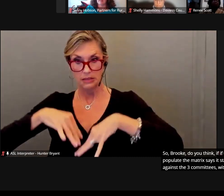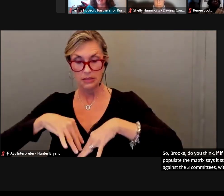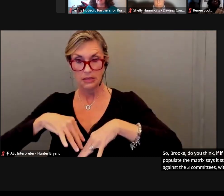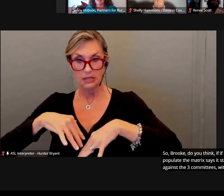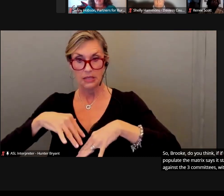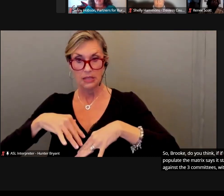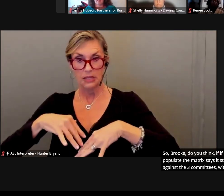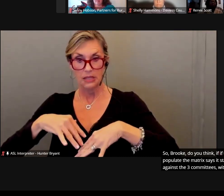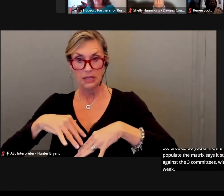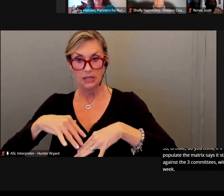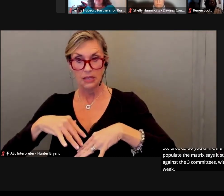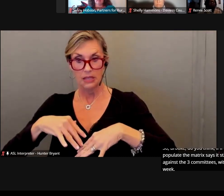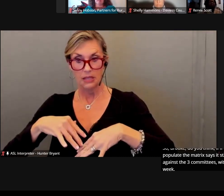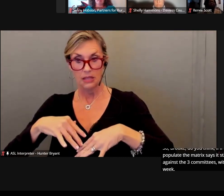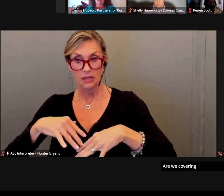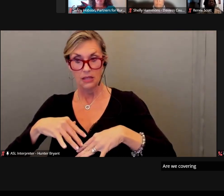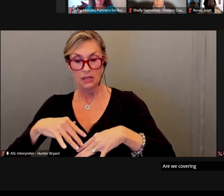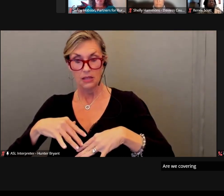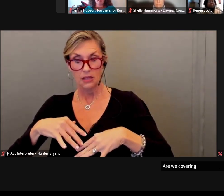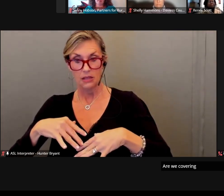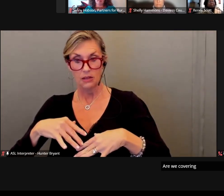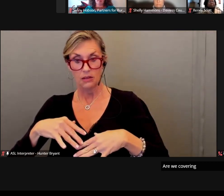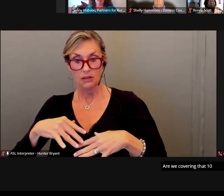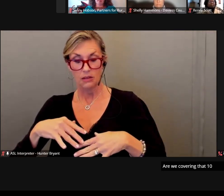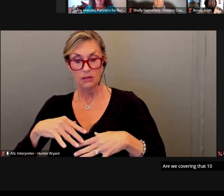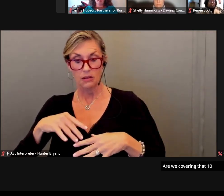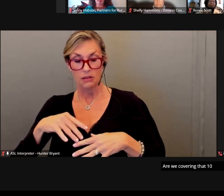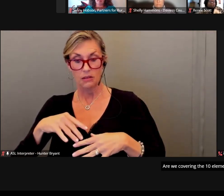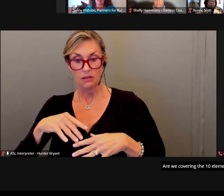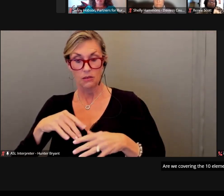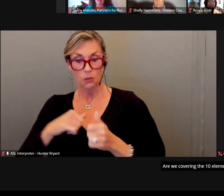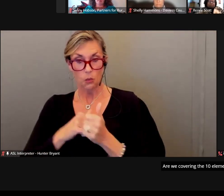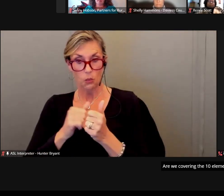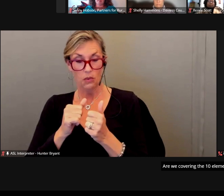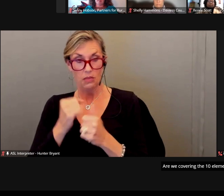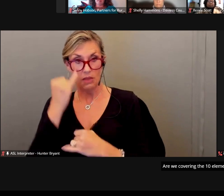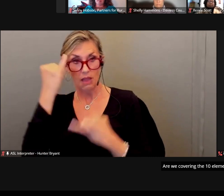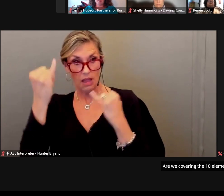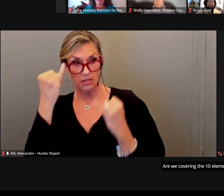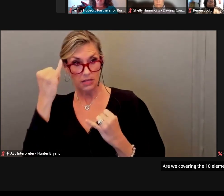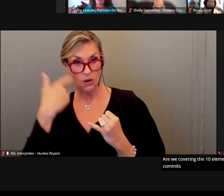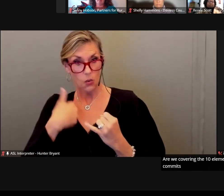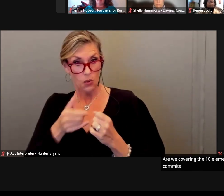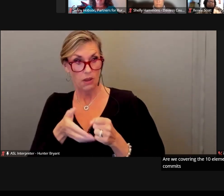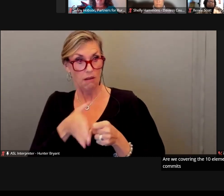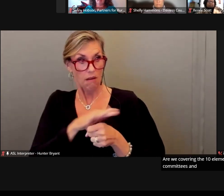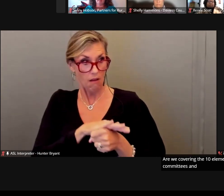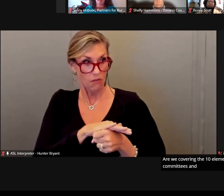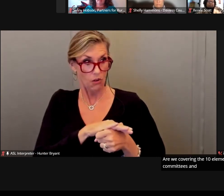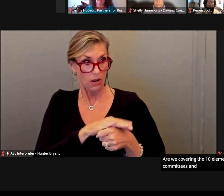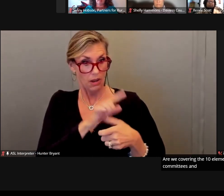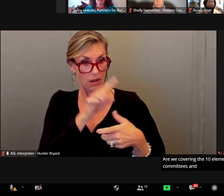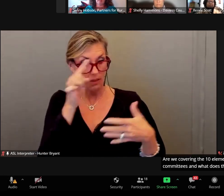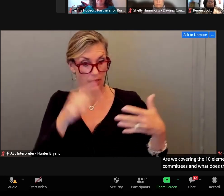are we covering the 10 elements underneath the 3 committees? And what does that look like? Does that feel like